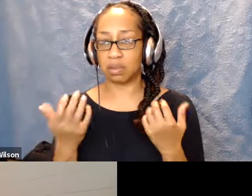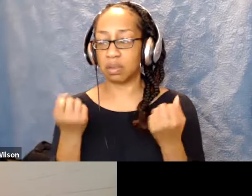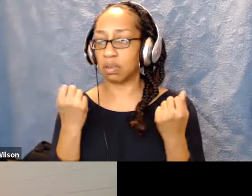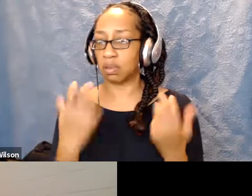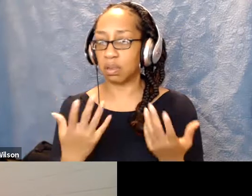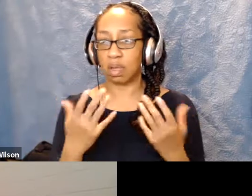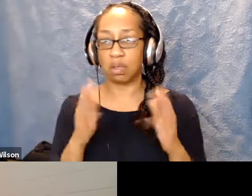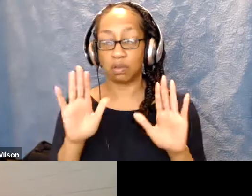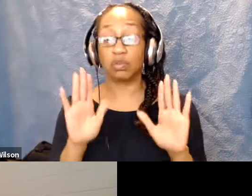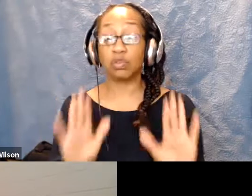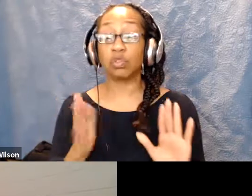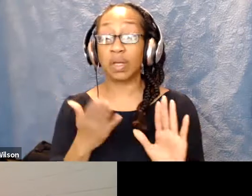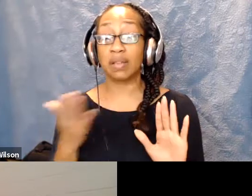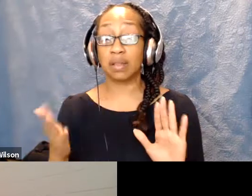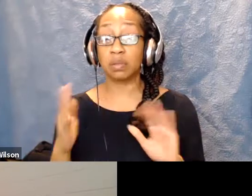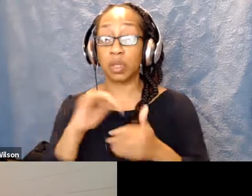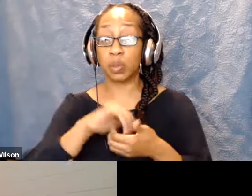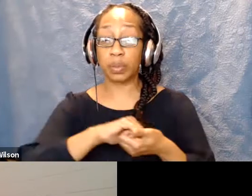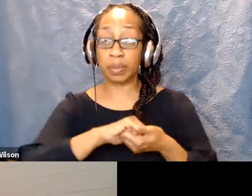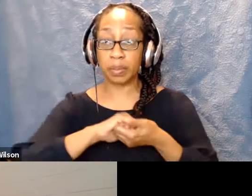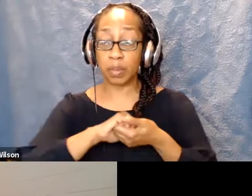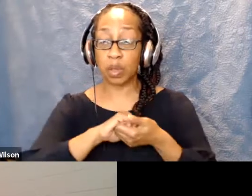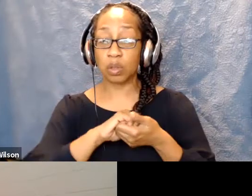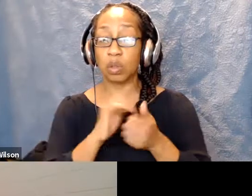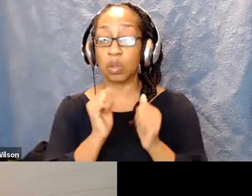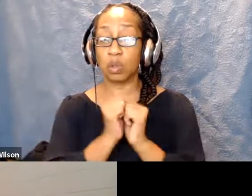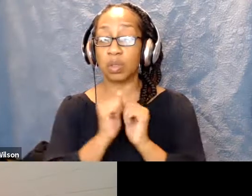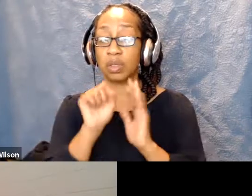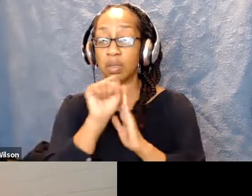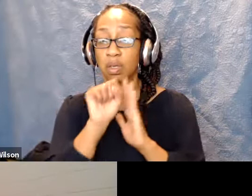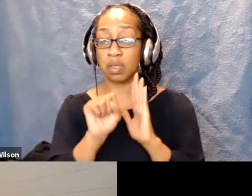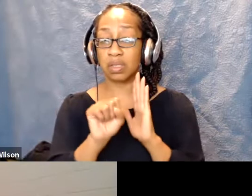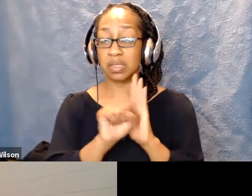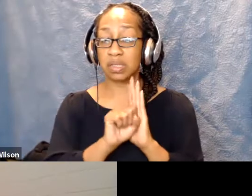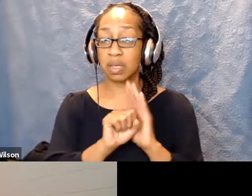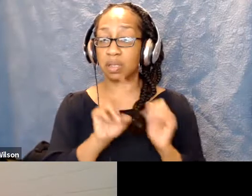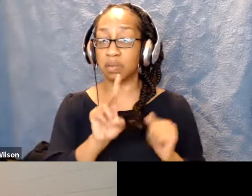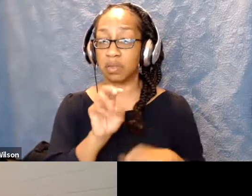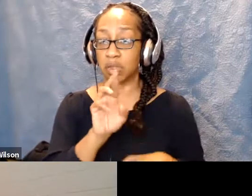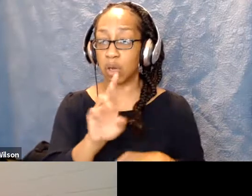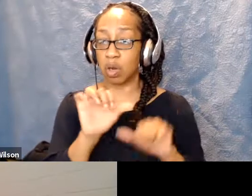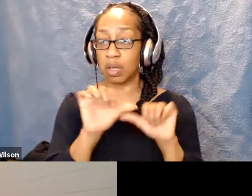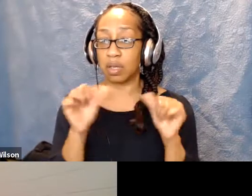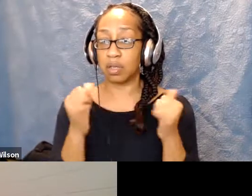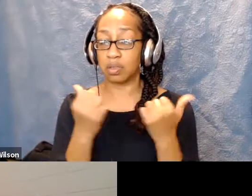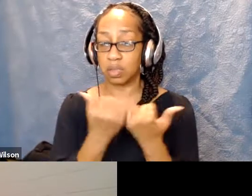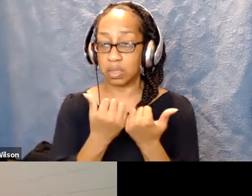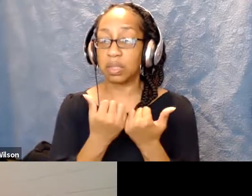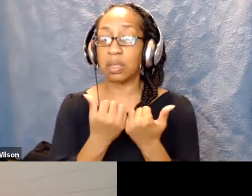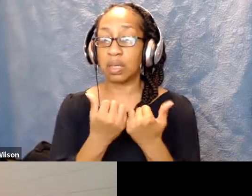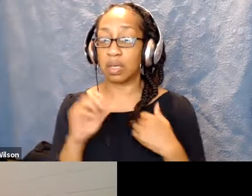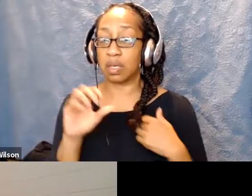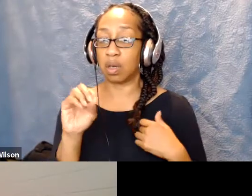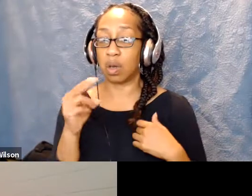lot of great things, but specifically that partner with our state vocational rehabilitation agency, which in Ohio is